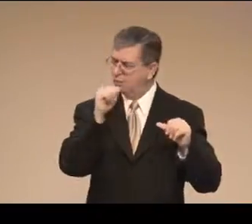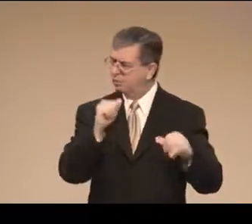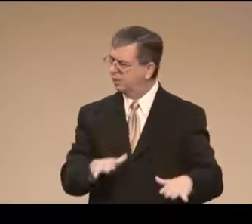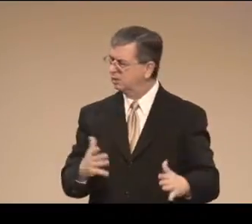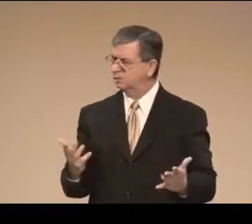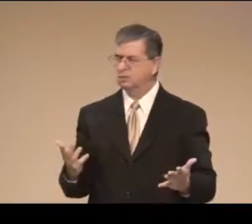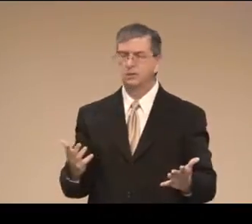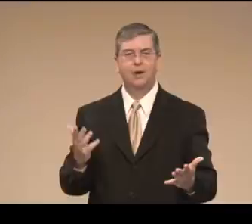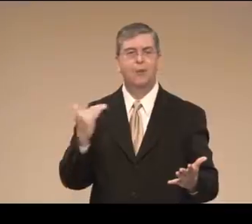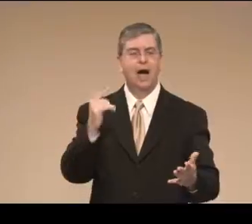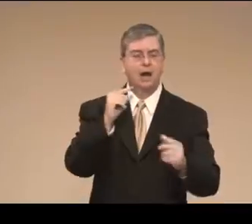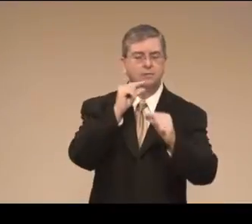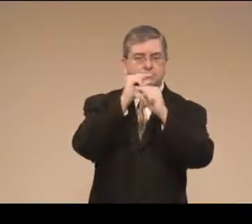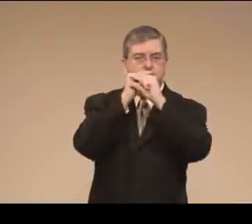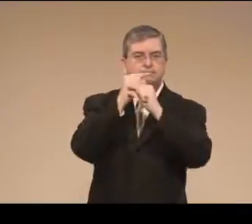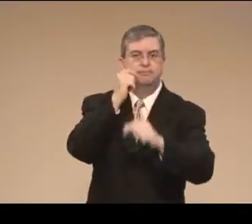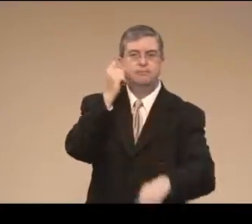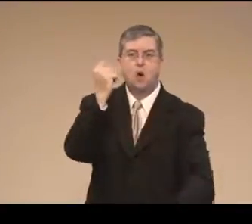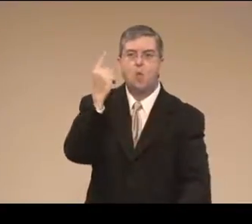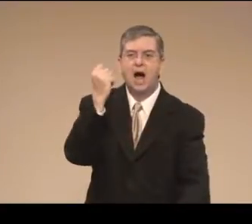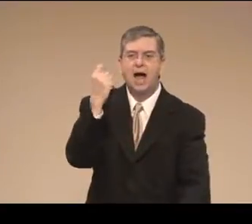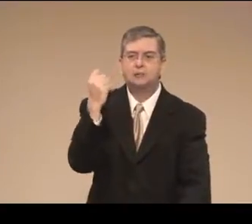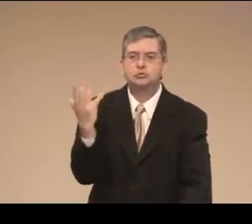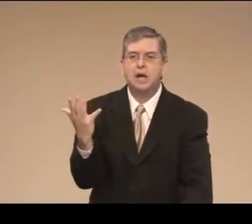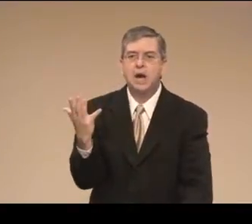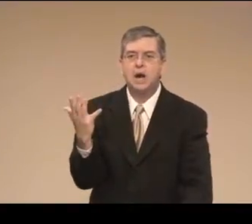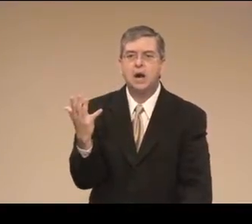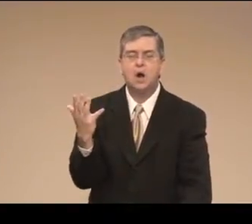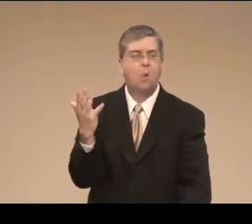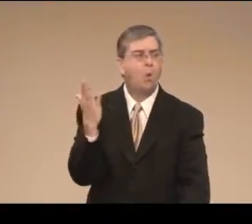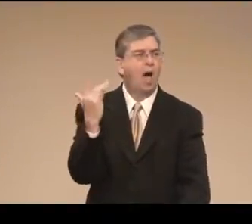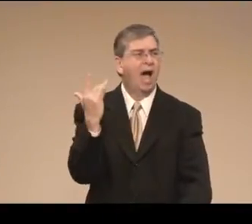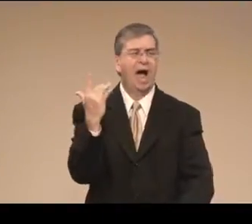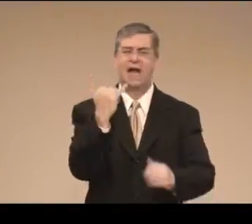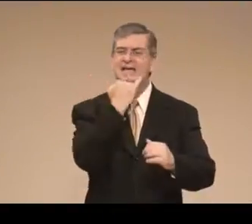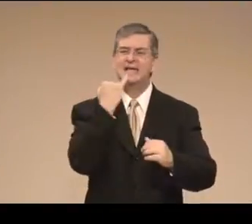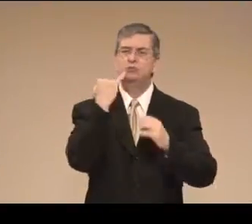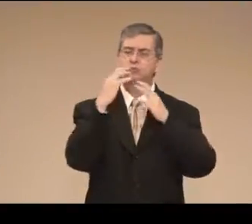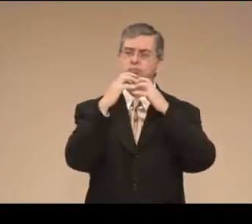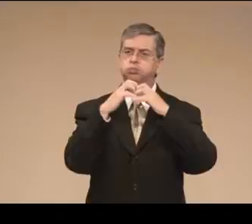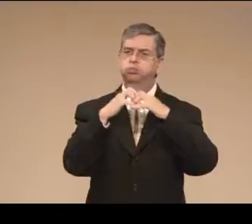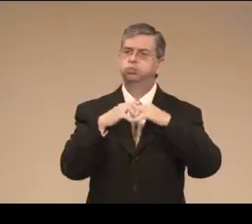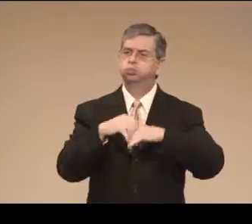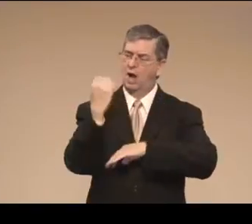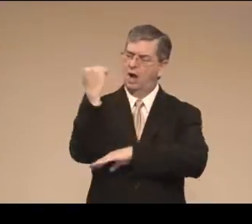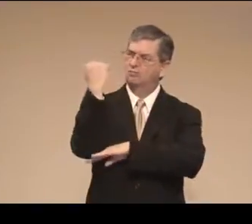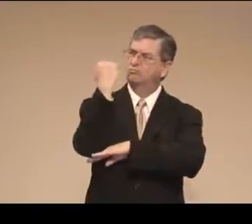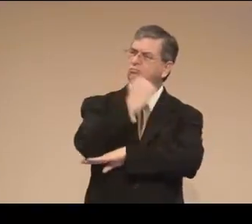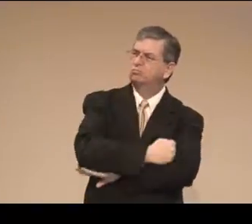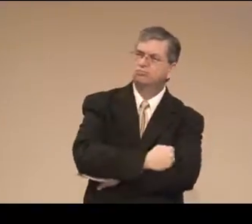felt, because they weren't being blessed at the time. And Gideon didn't understand what was going on. That's why he was questioning.